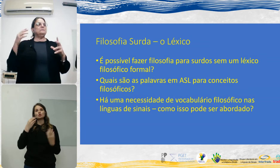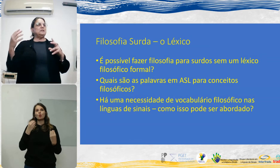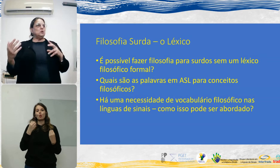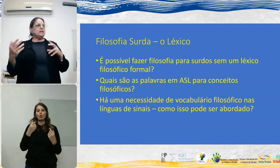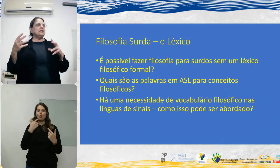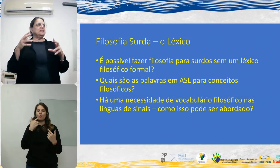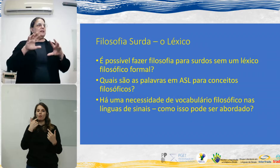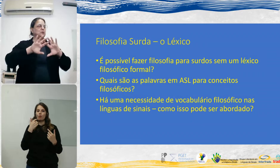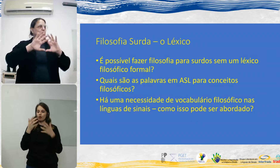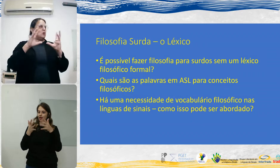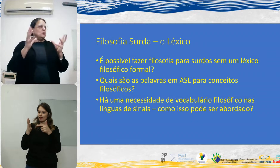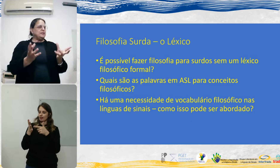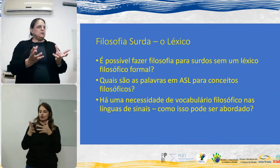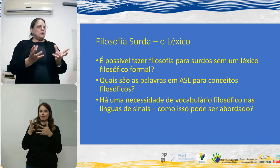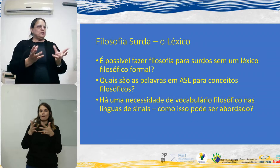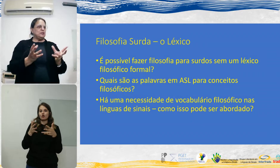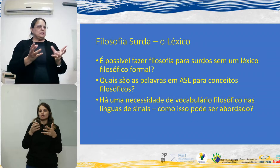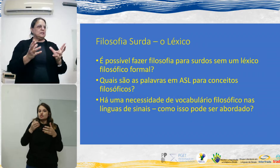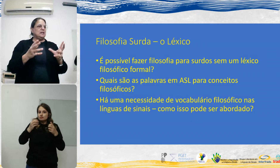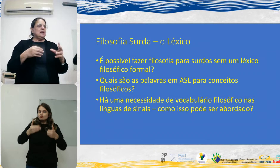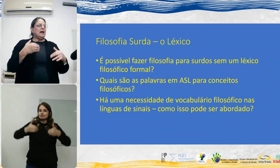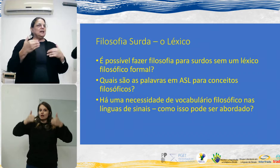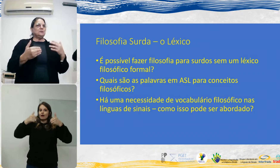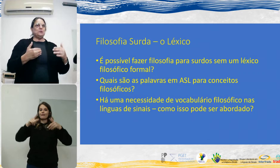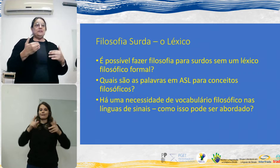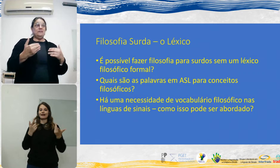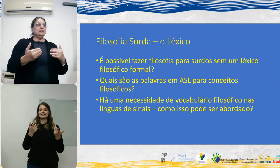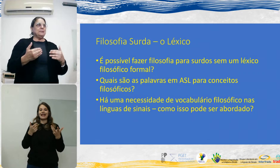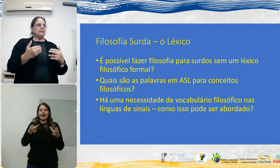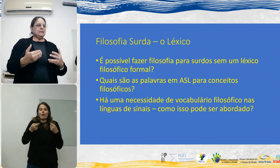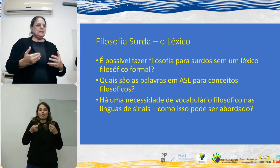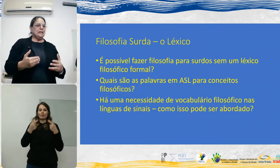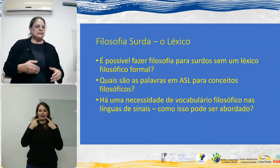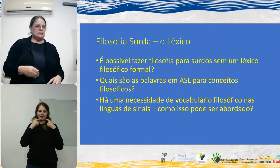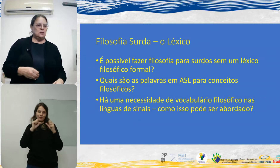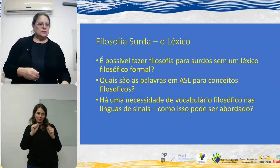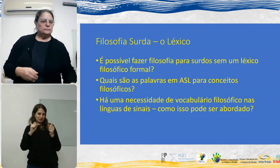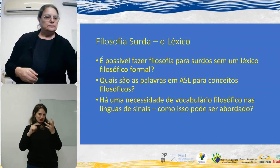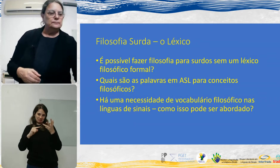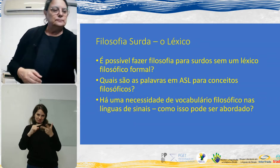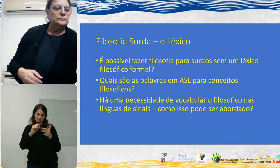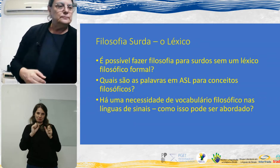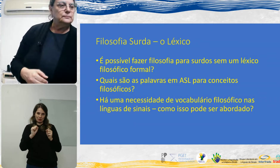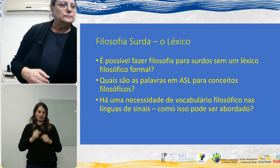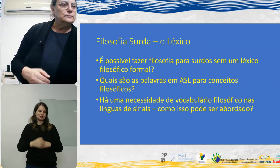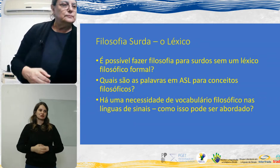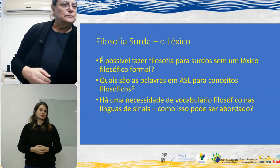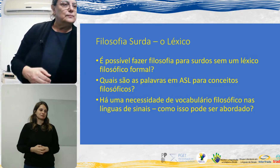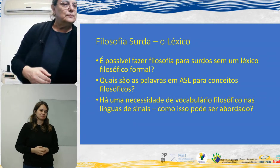going to be looking at the language, all these questions as we're developing this lexicon.